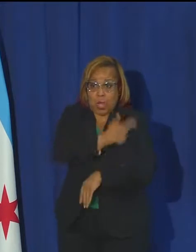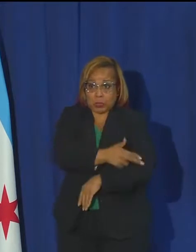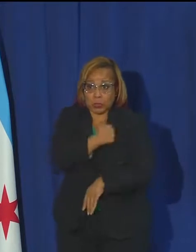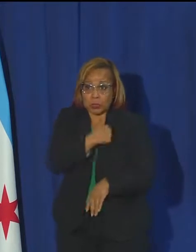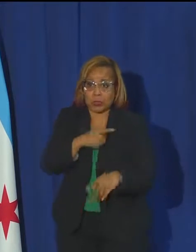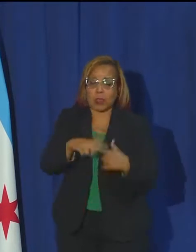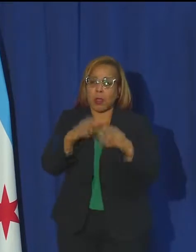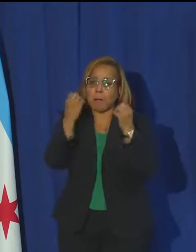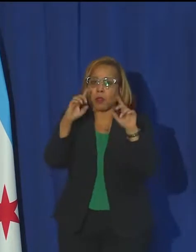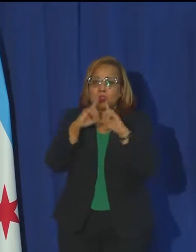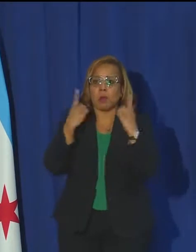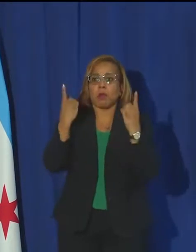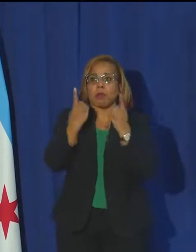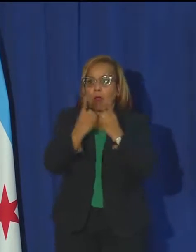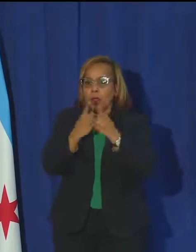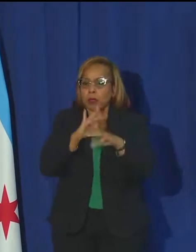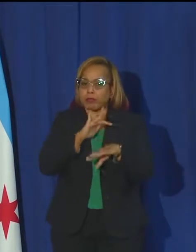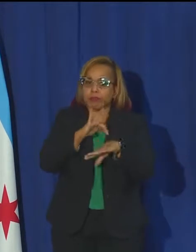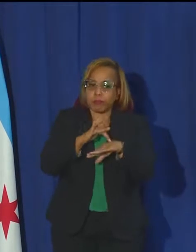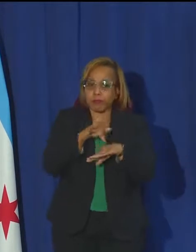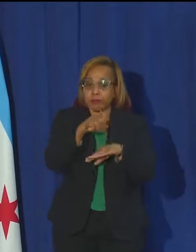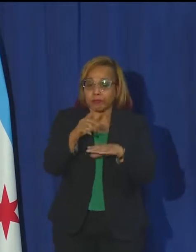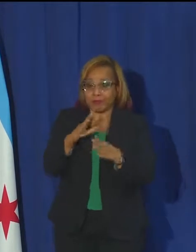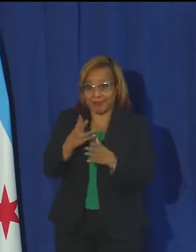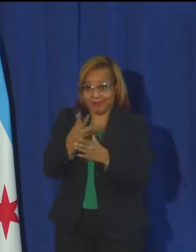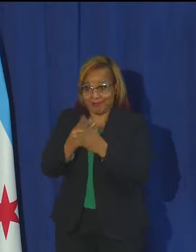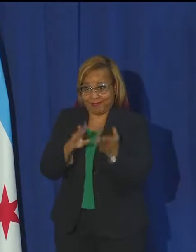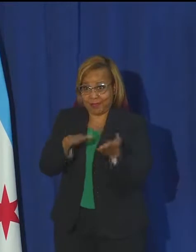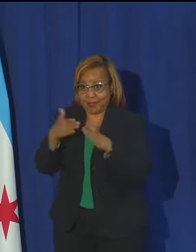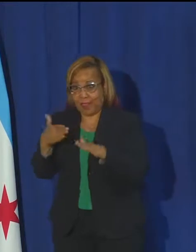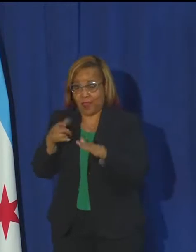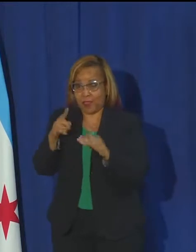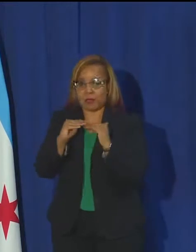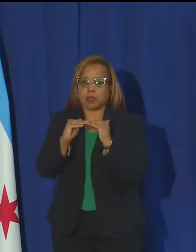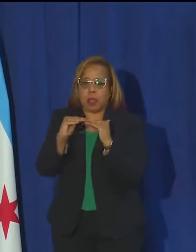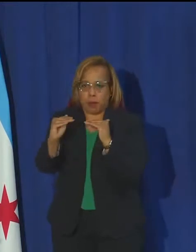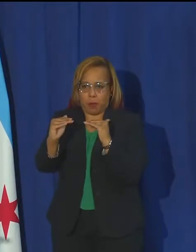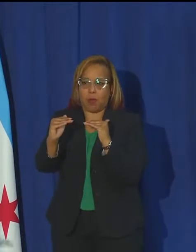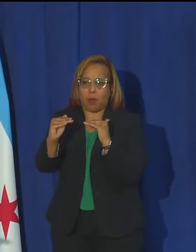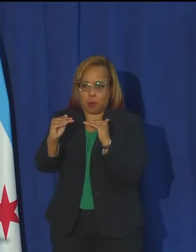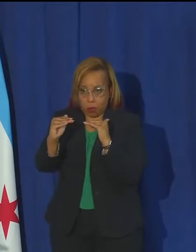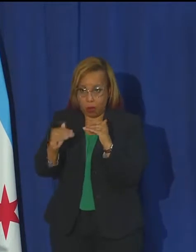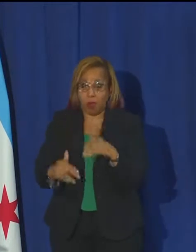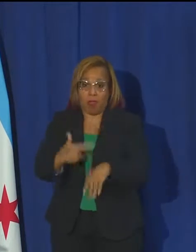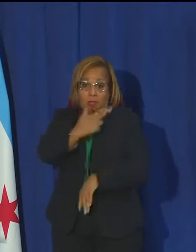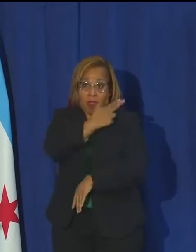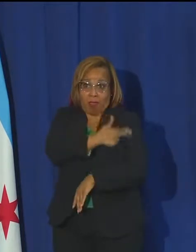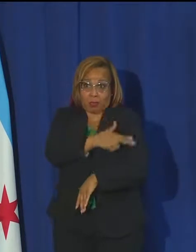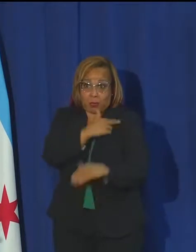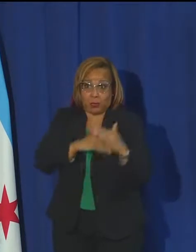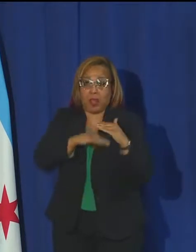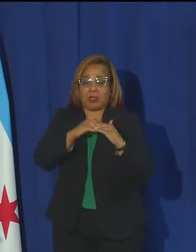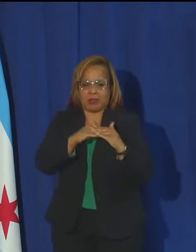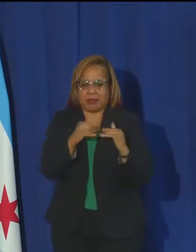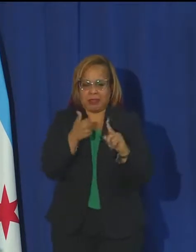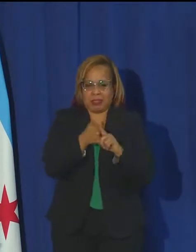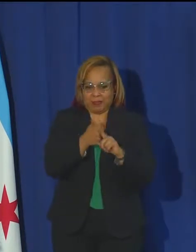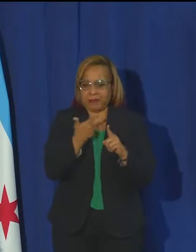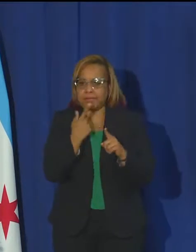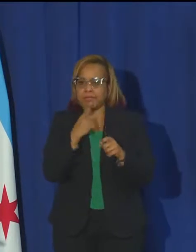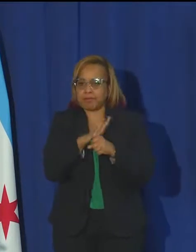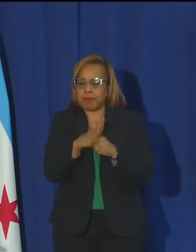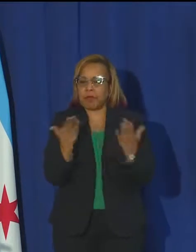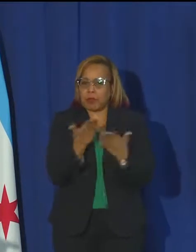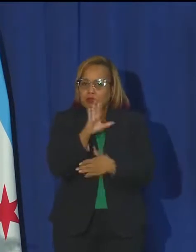new emergency department visits, our deaths have remained stable, and our hospital capacity remains